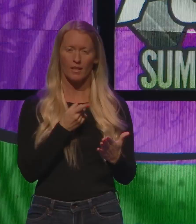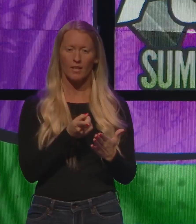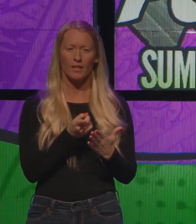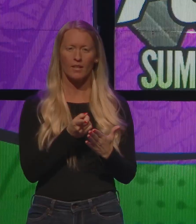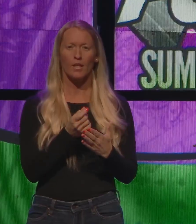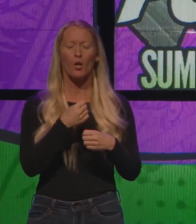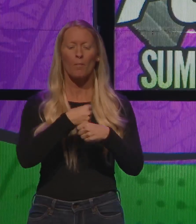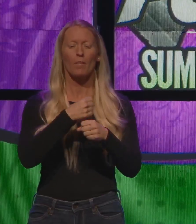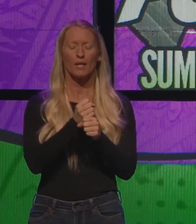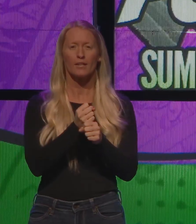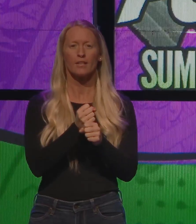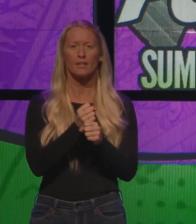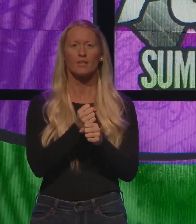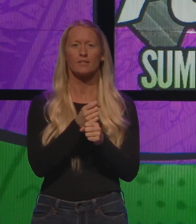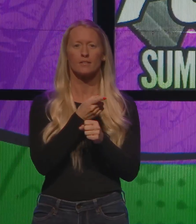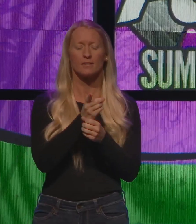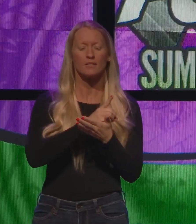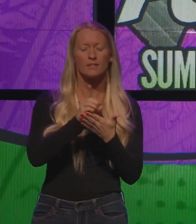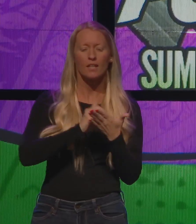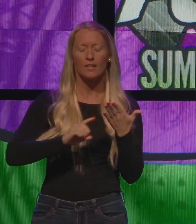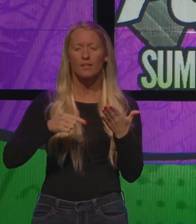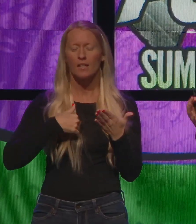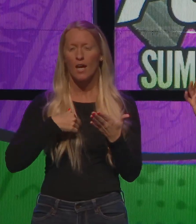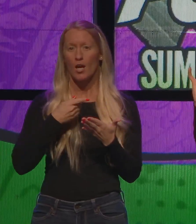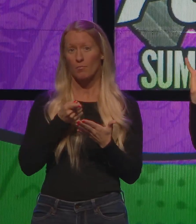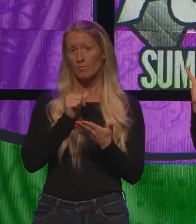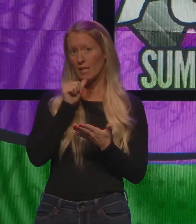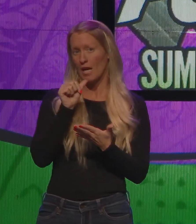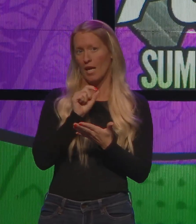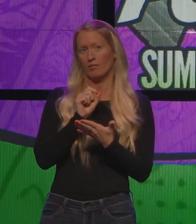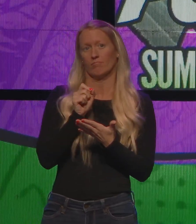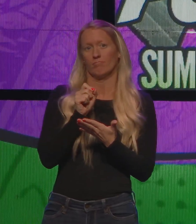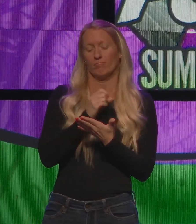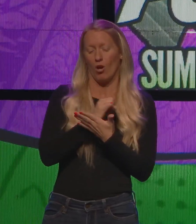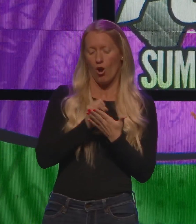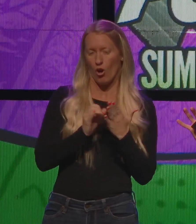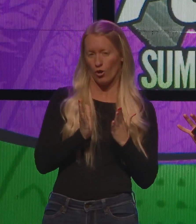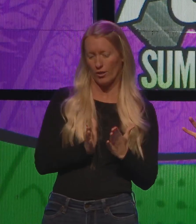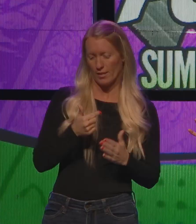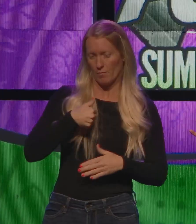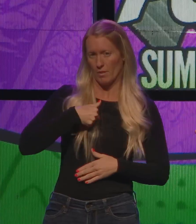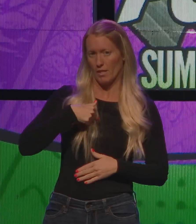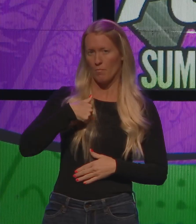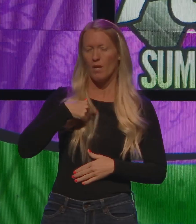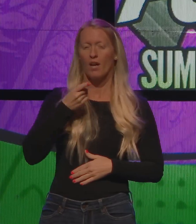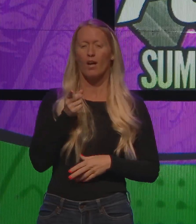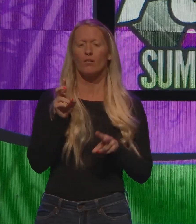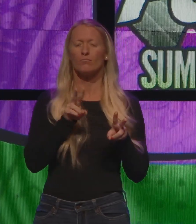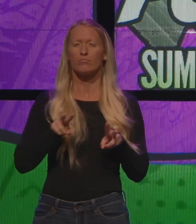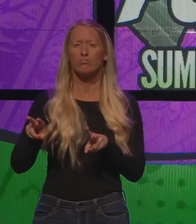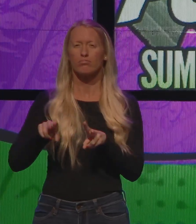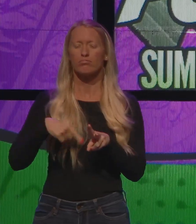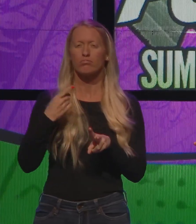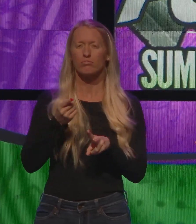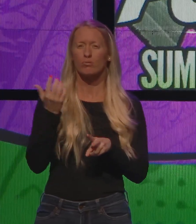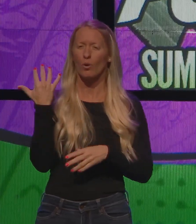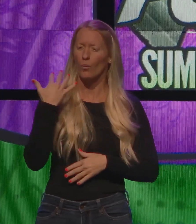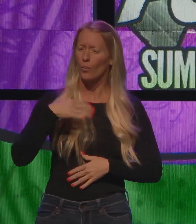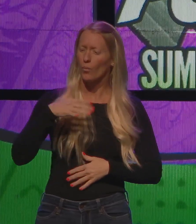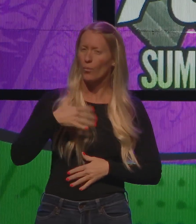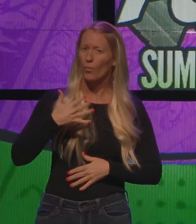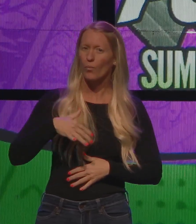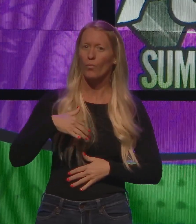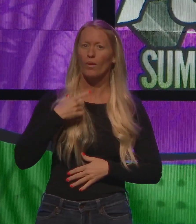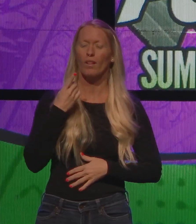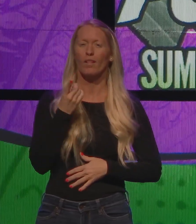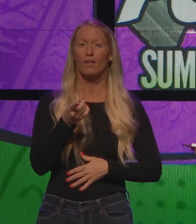whatsoever, but I have a lot of appreciation when I walk or I see a live artist create. Just blows my mind that humanity can do